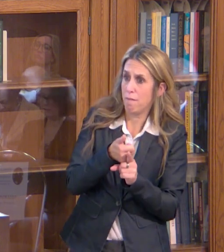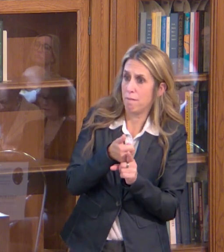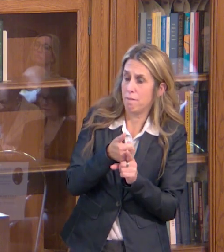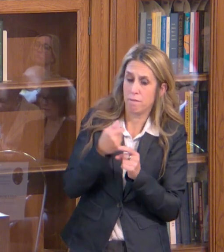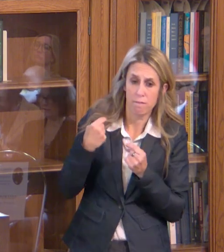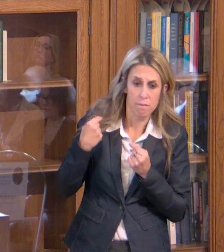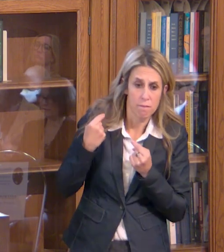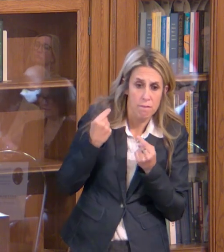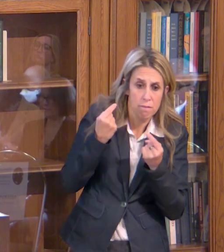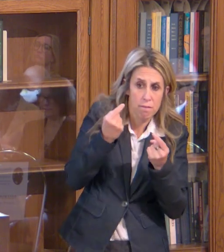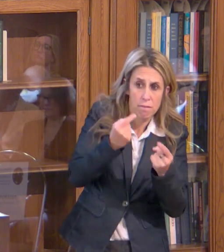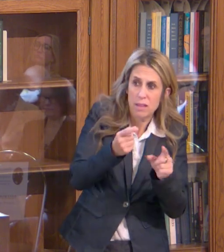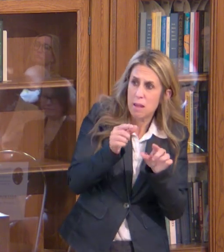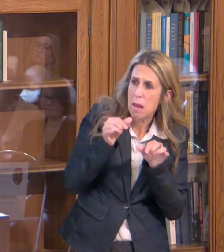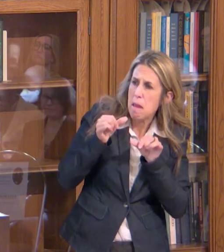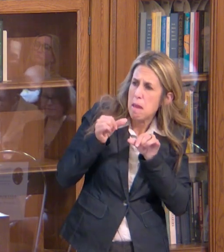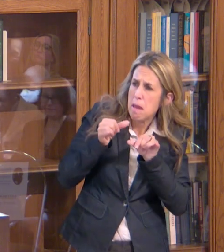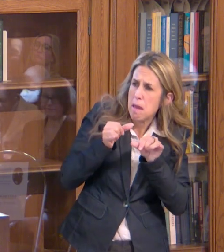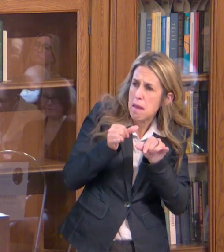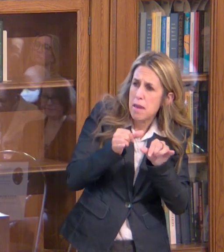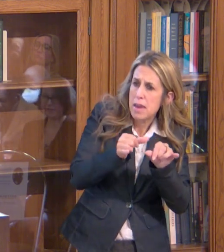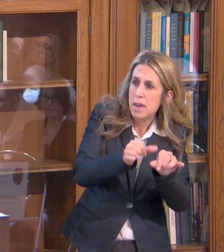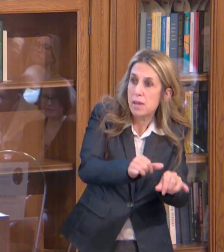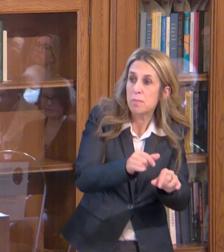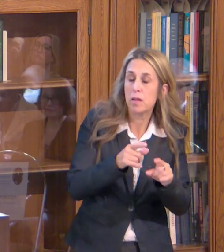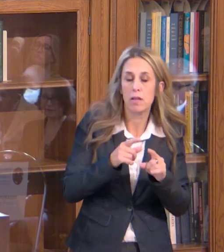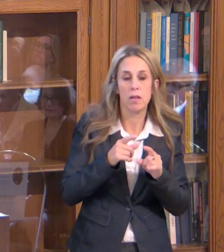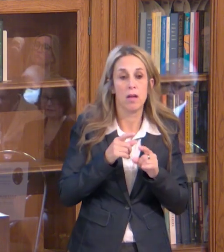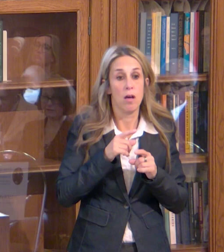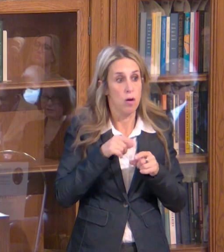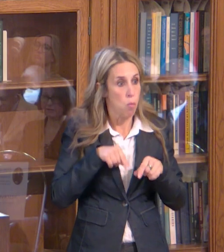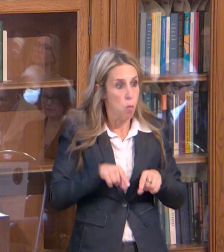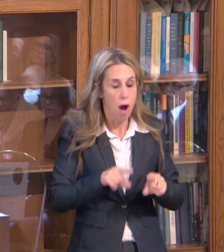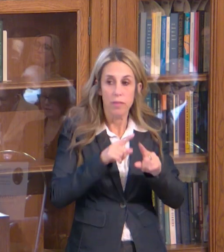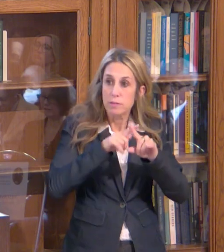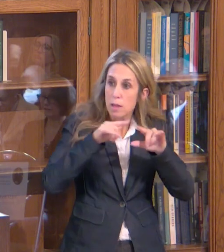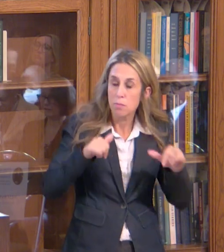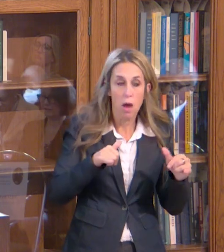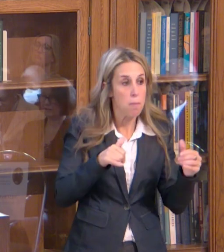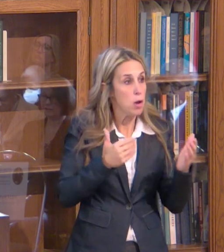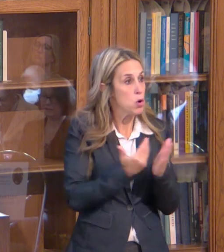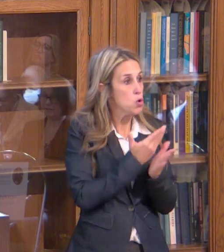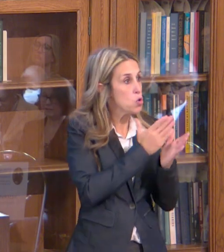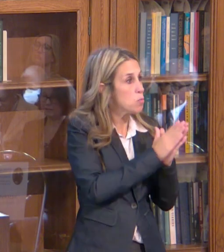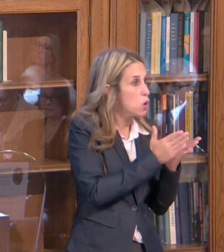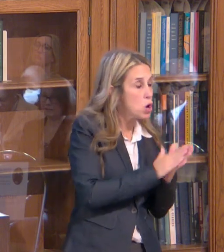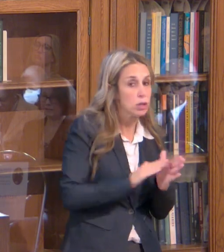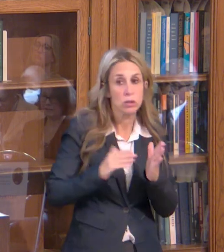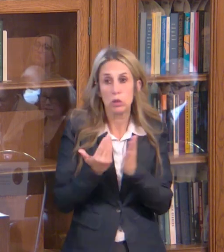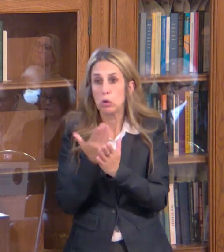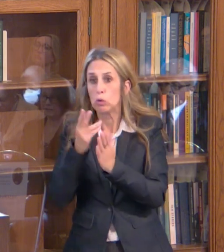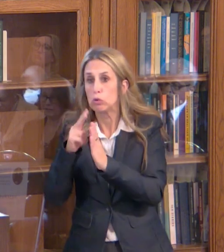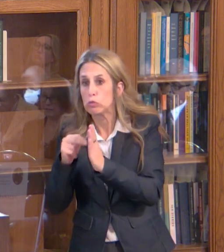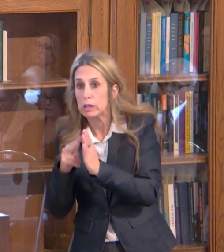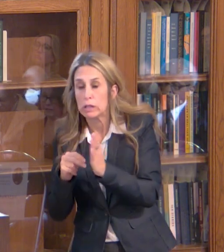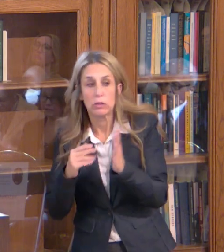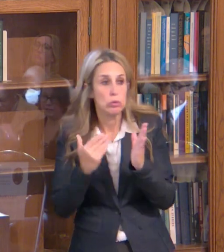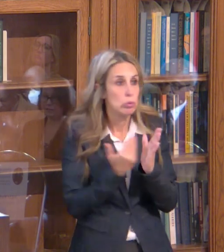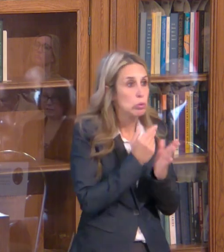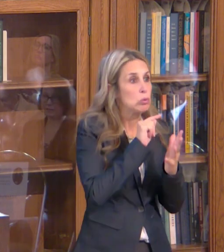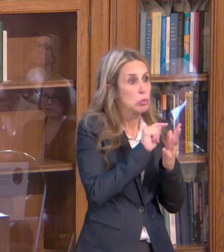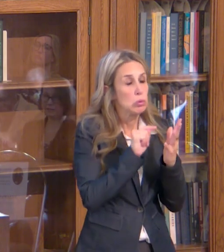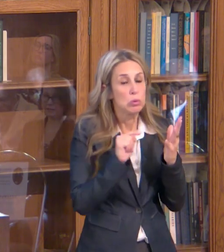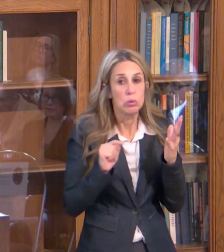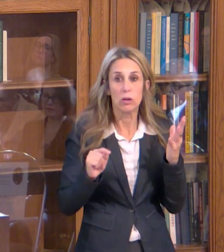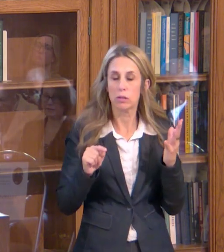same while always receiving new readings new interpretations new analytical interventions but this